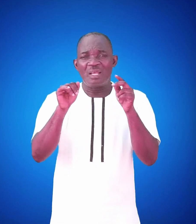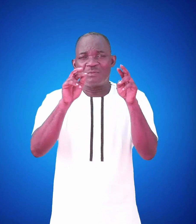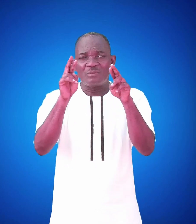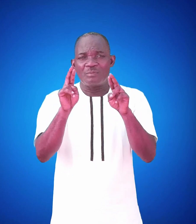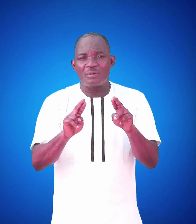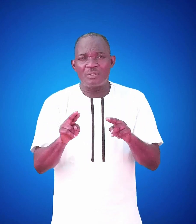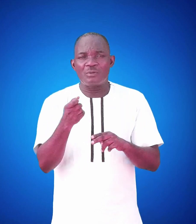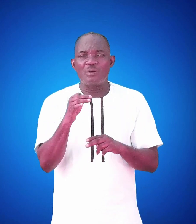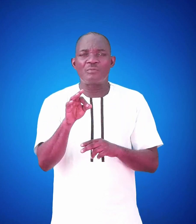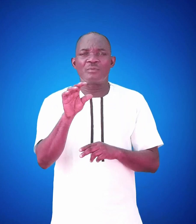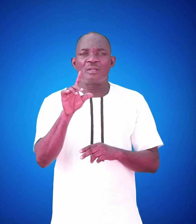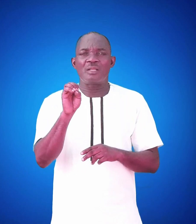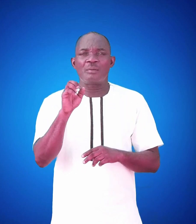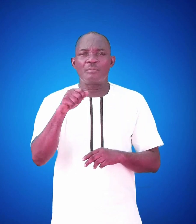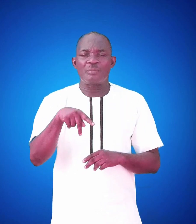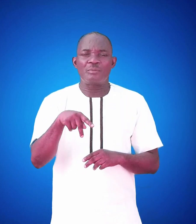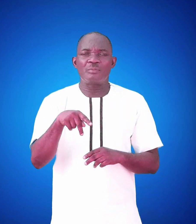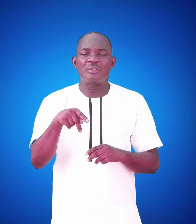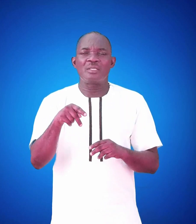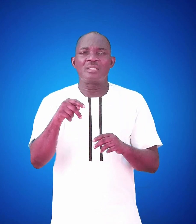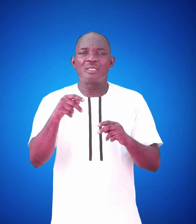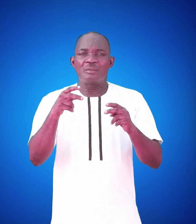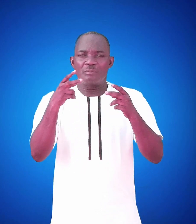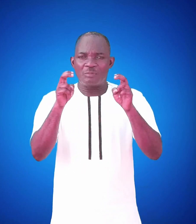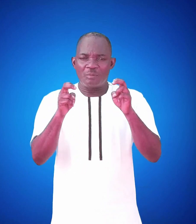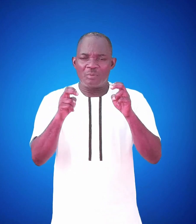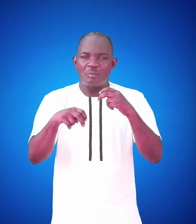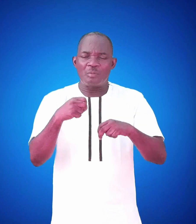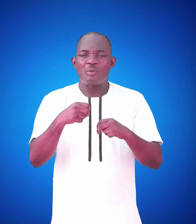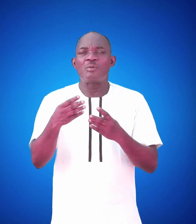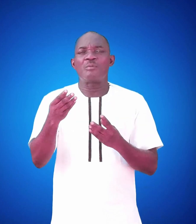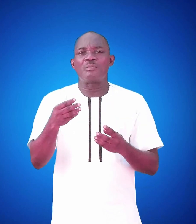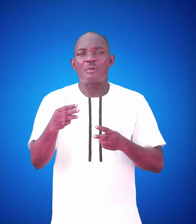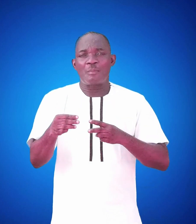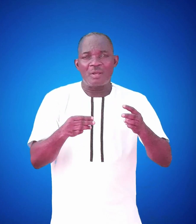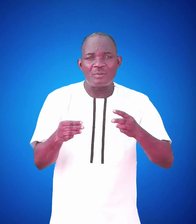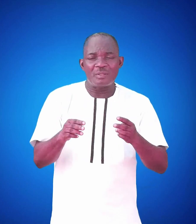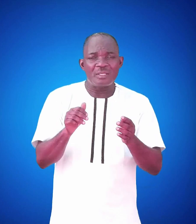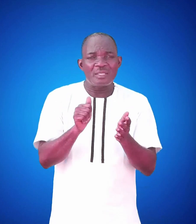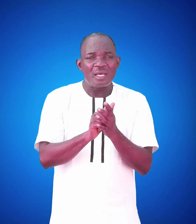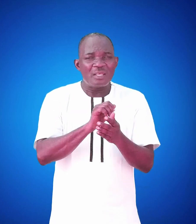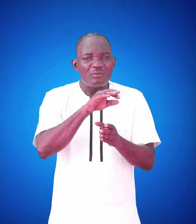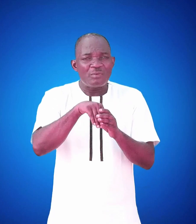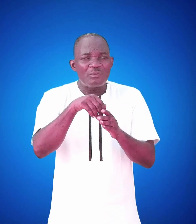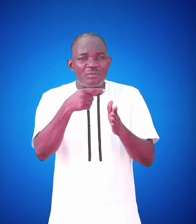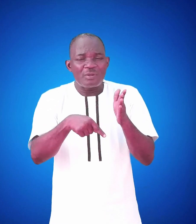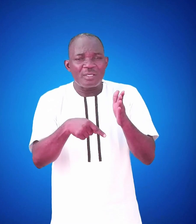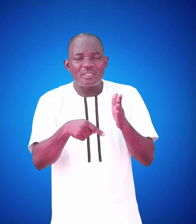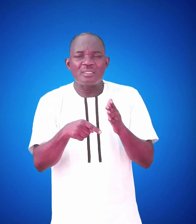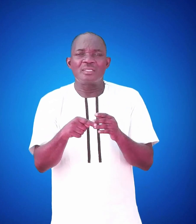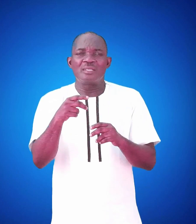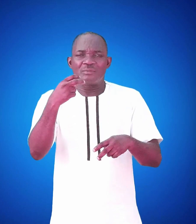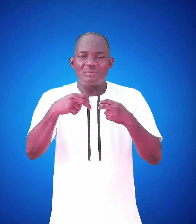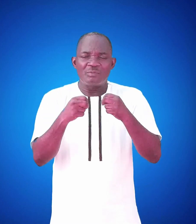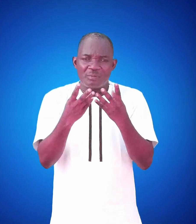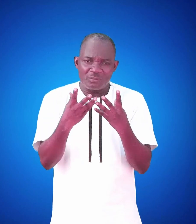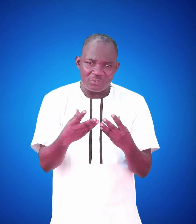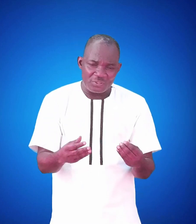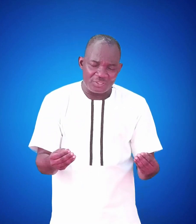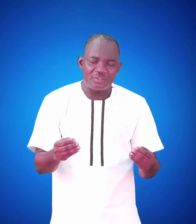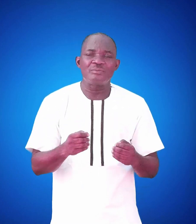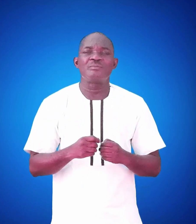Outcomes of LEAP case management. These include case